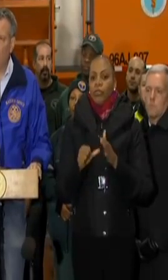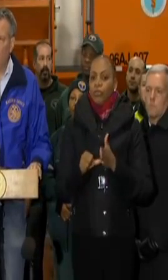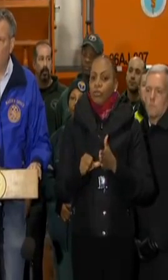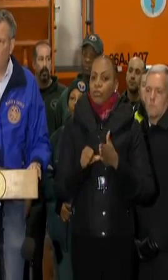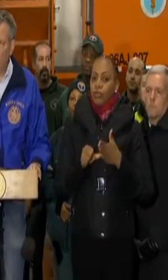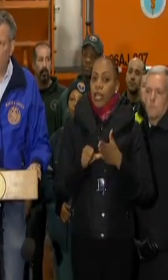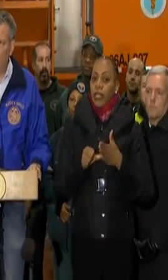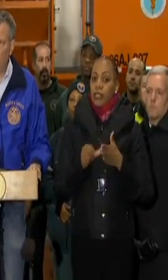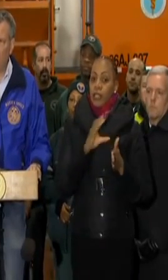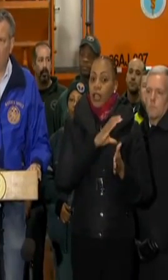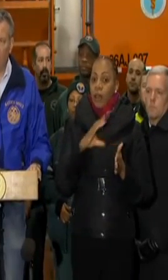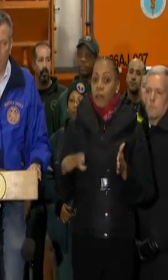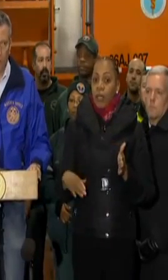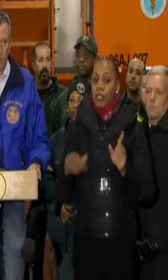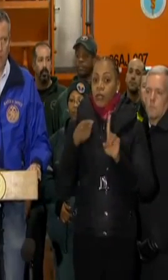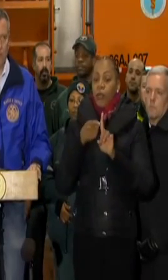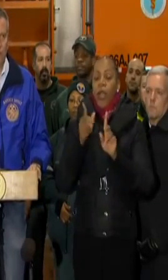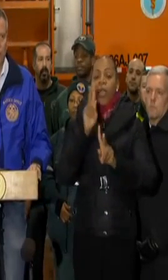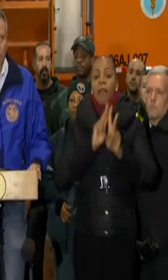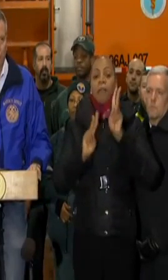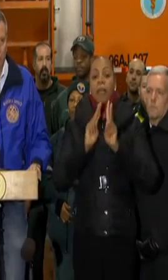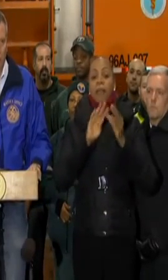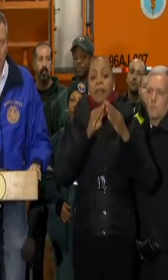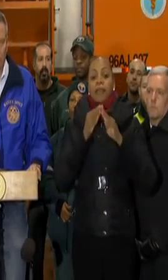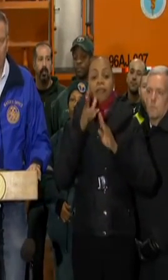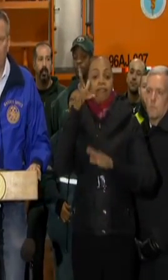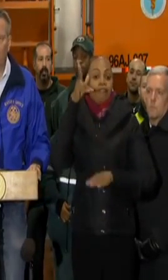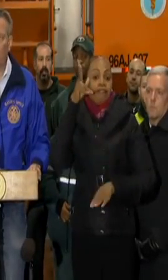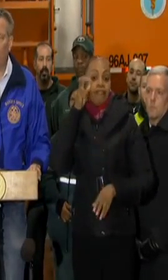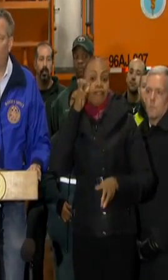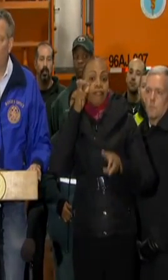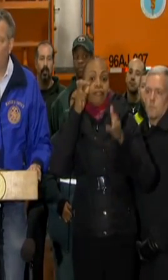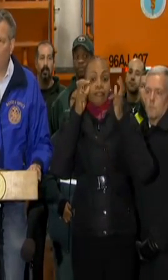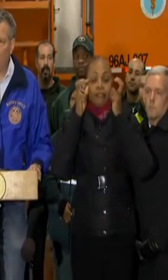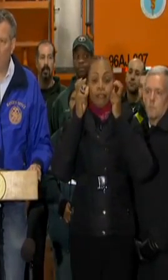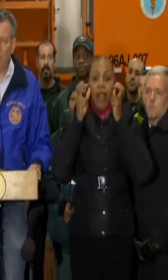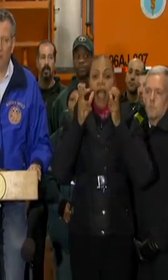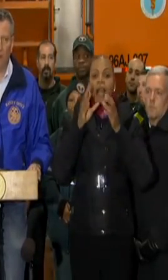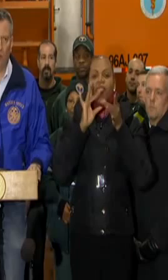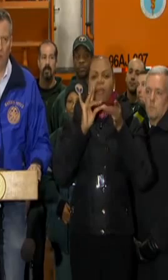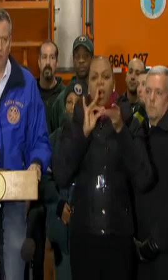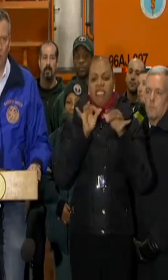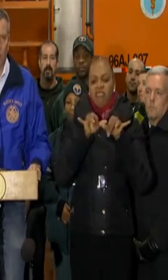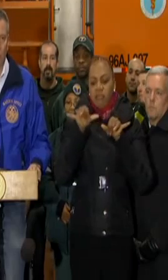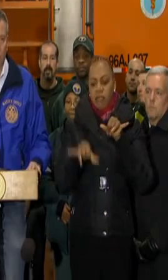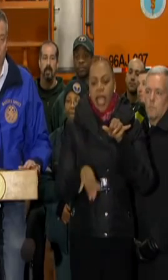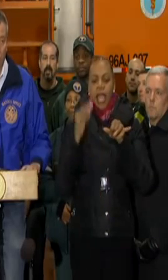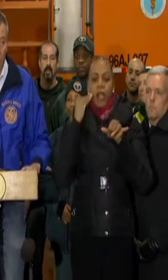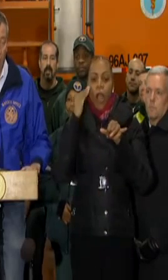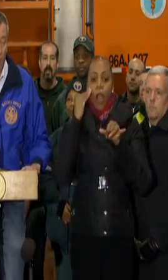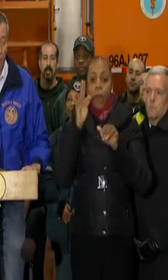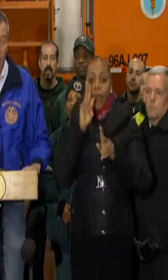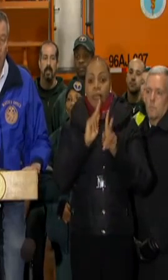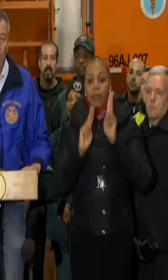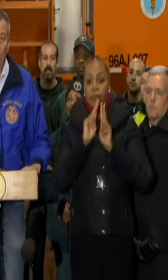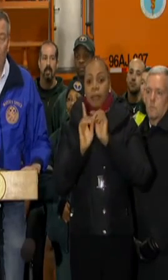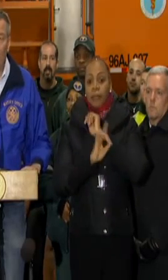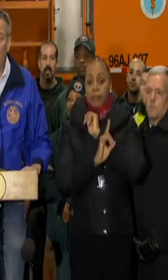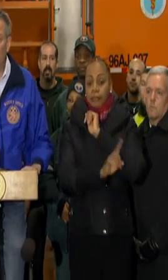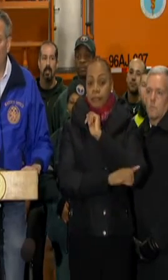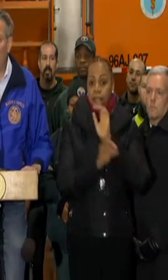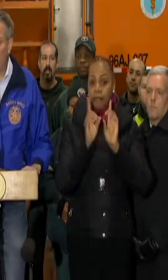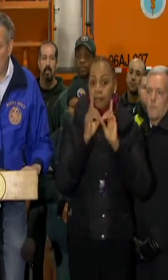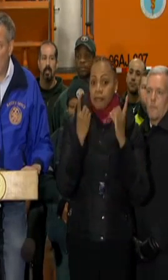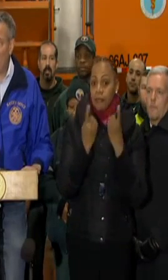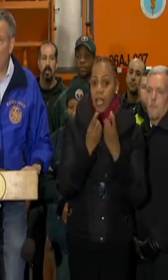point. The people of this city heard the message. They largely stayed home. They let these hardworking men and women do their job. We need